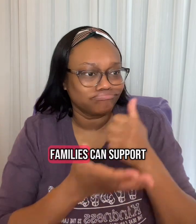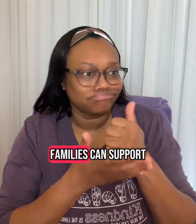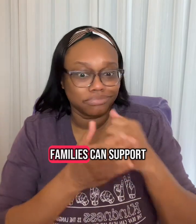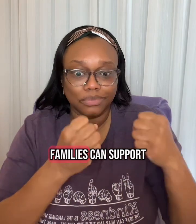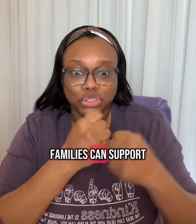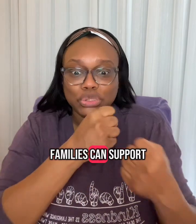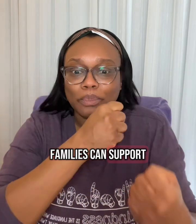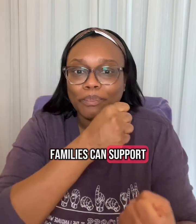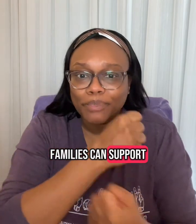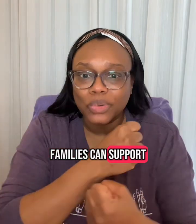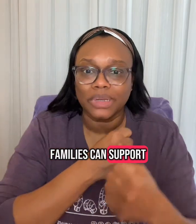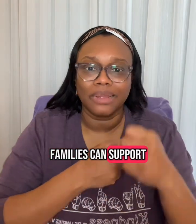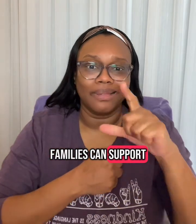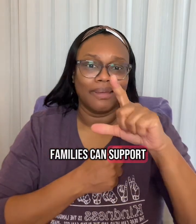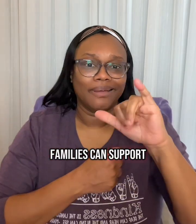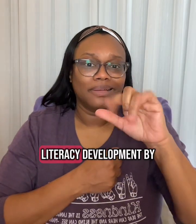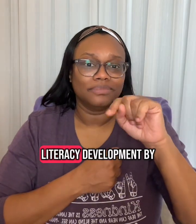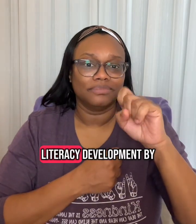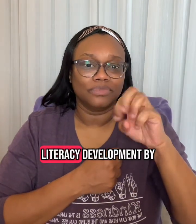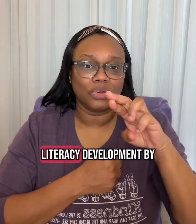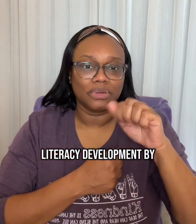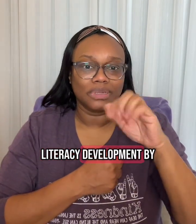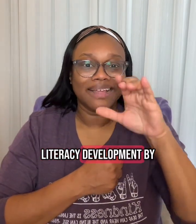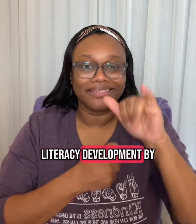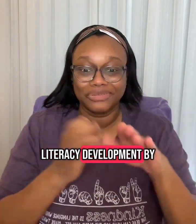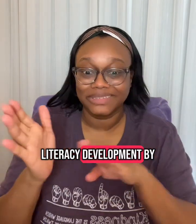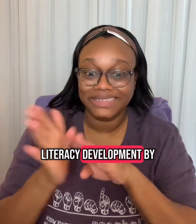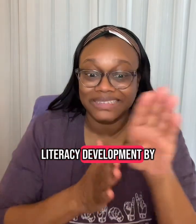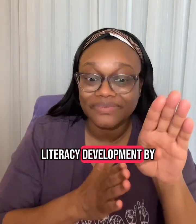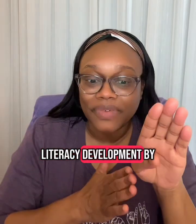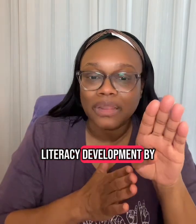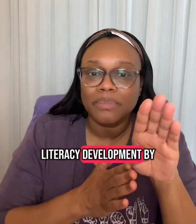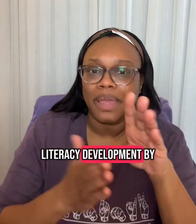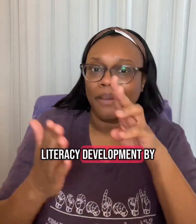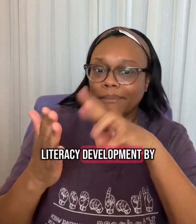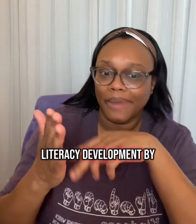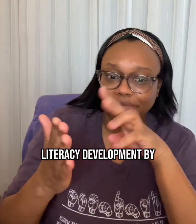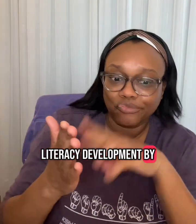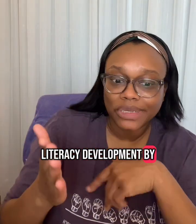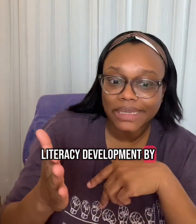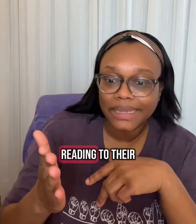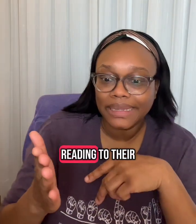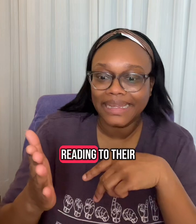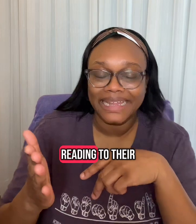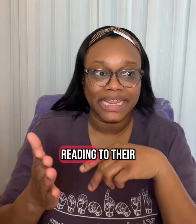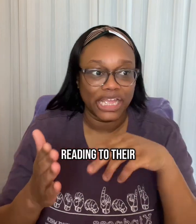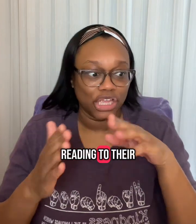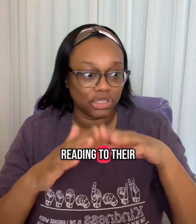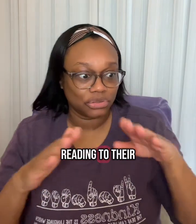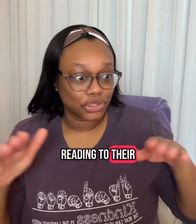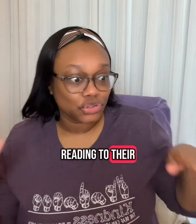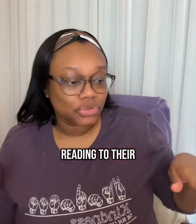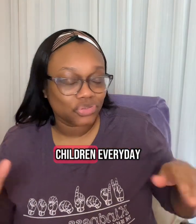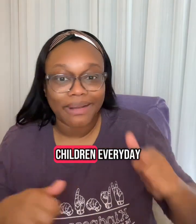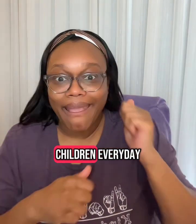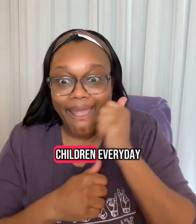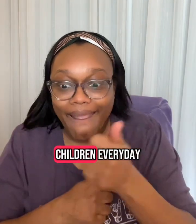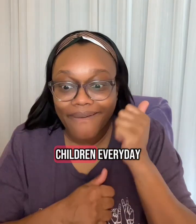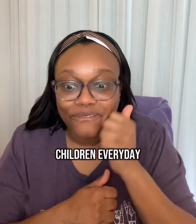Families can support literacy development by reading to their children